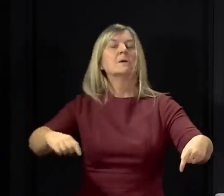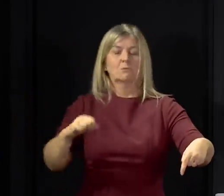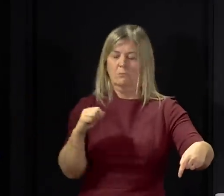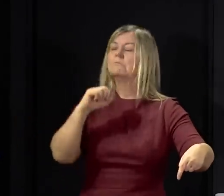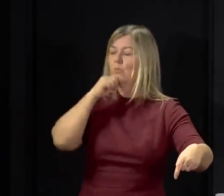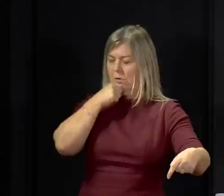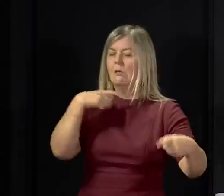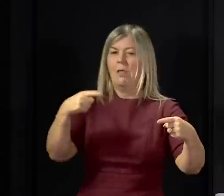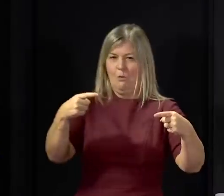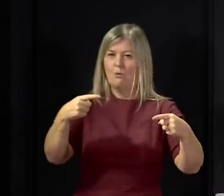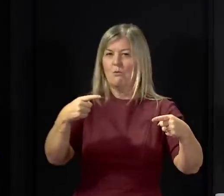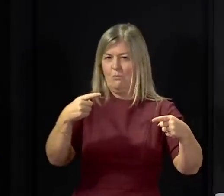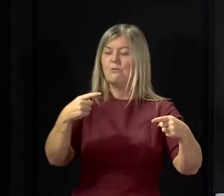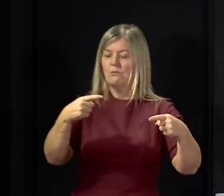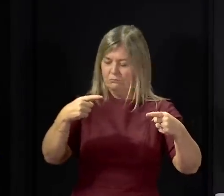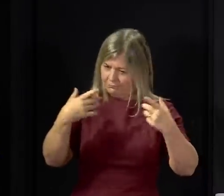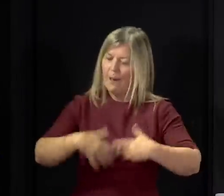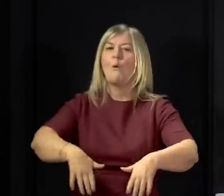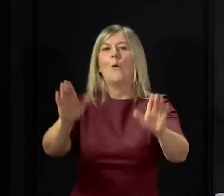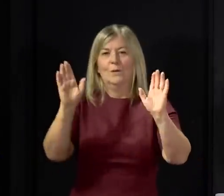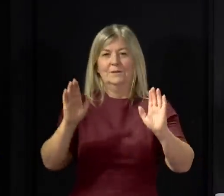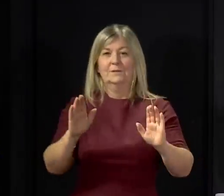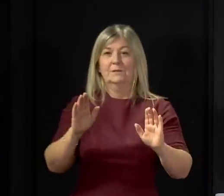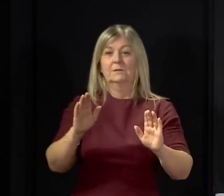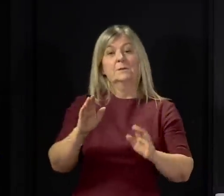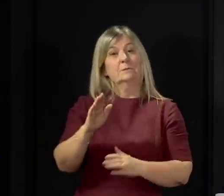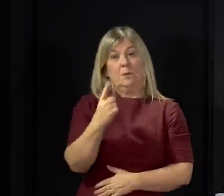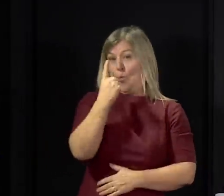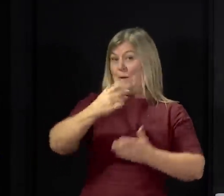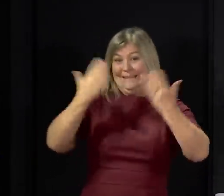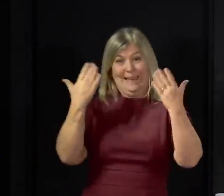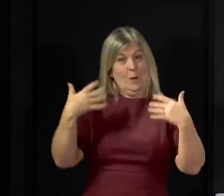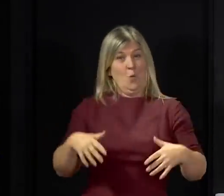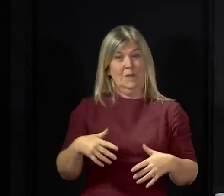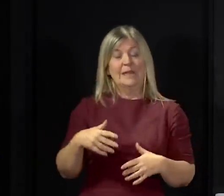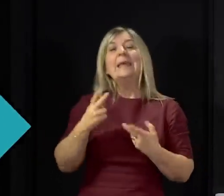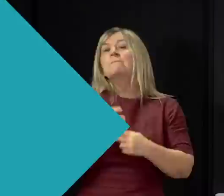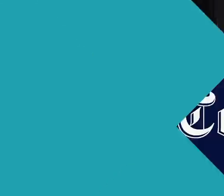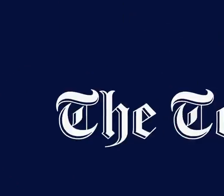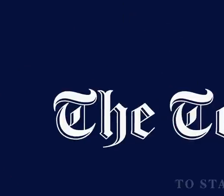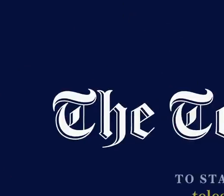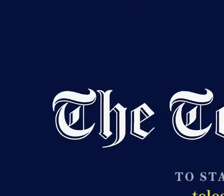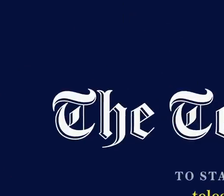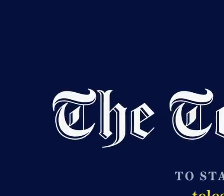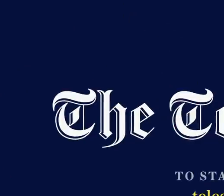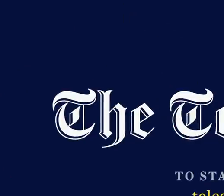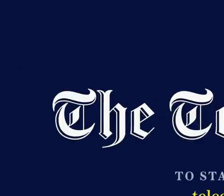but as we have said from the start, only use this flexibility if you really, truly need to.